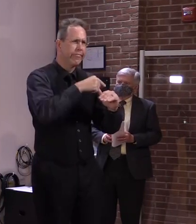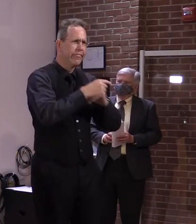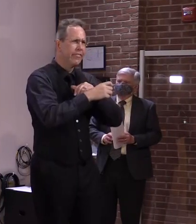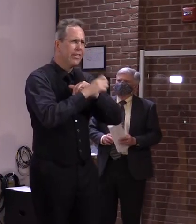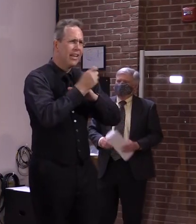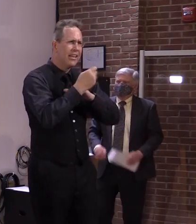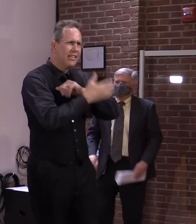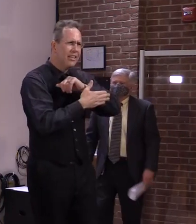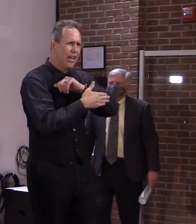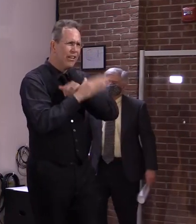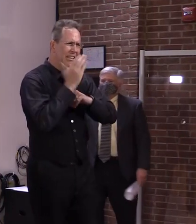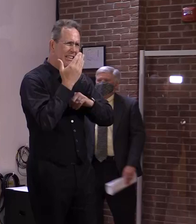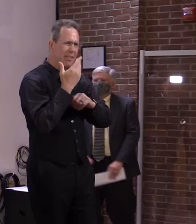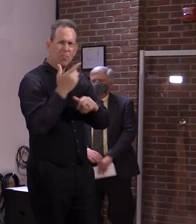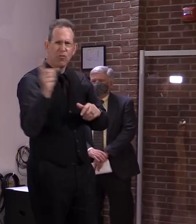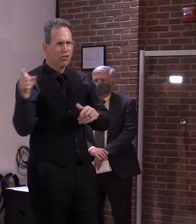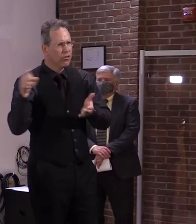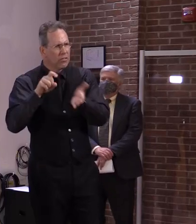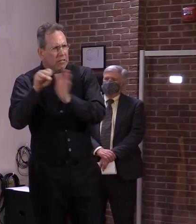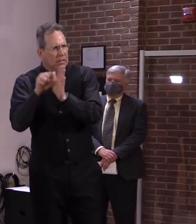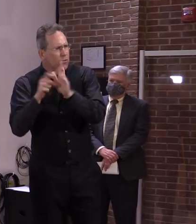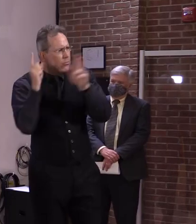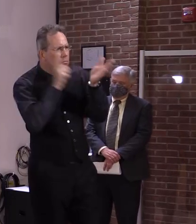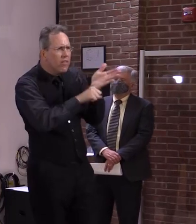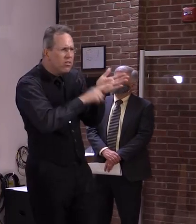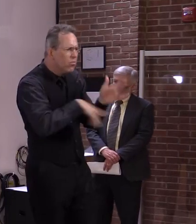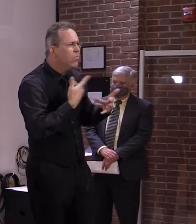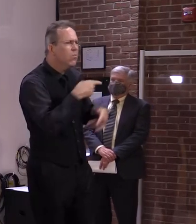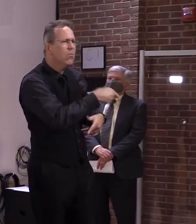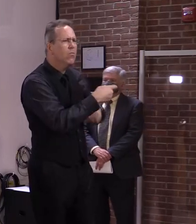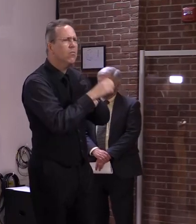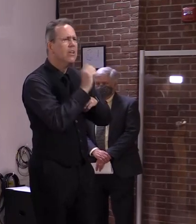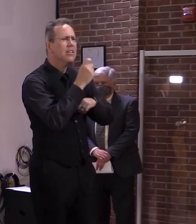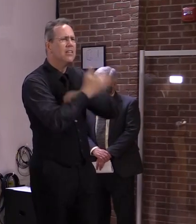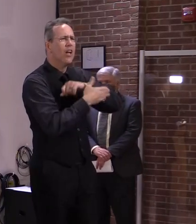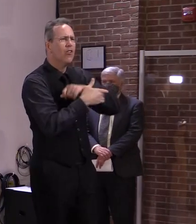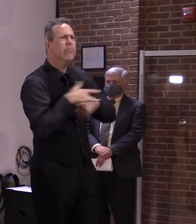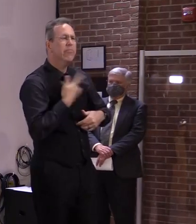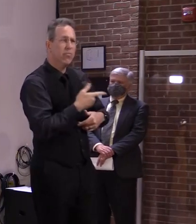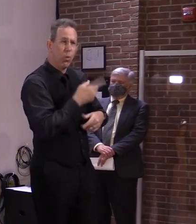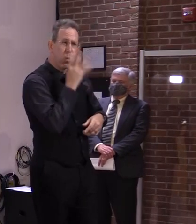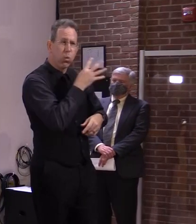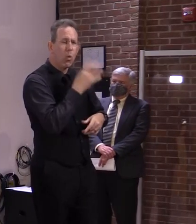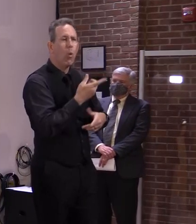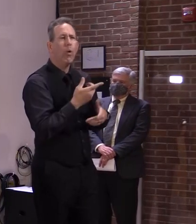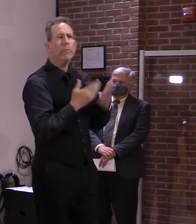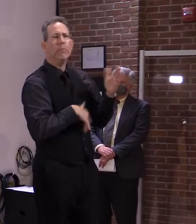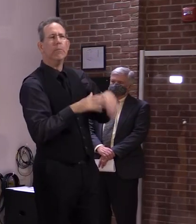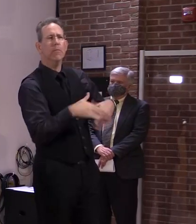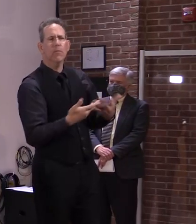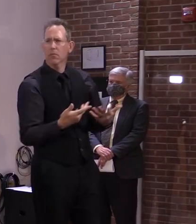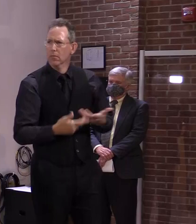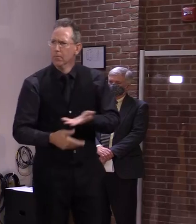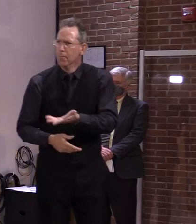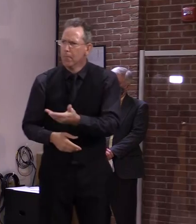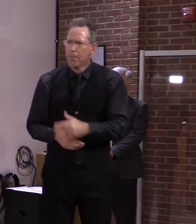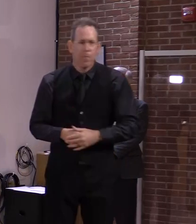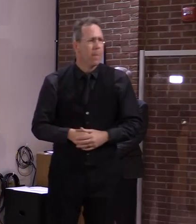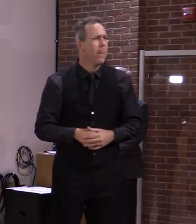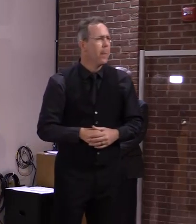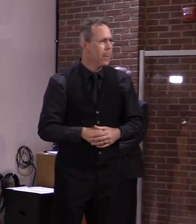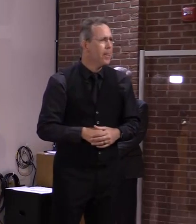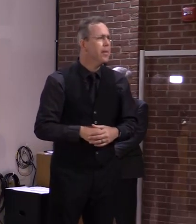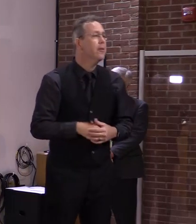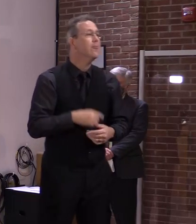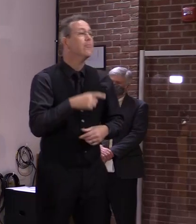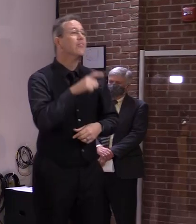County. Yeah, it's some. You know, we've come a long ways in Essex over the last month or so. And we recognized that